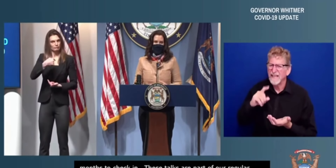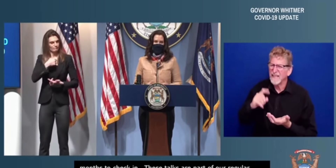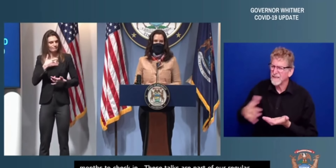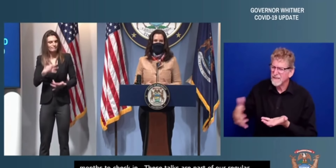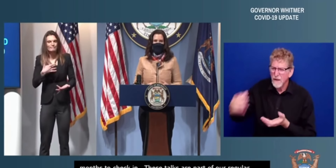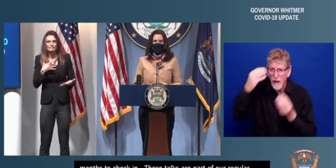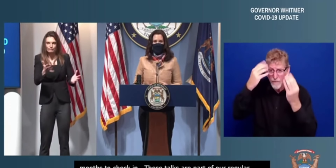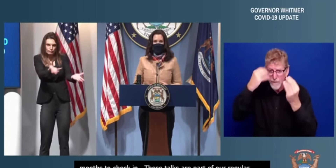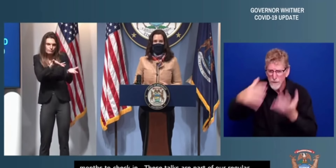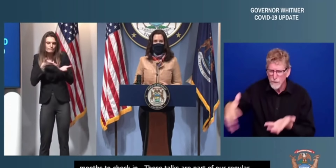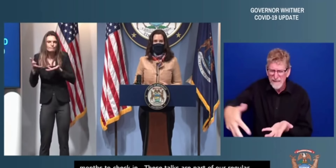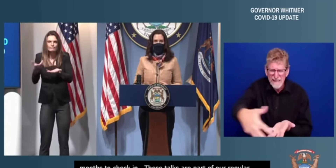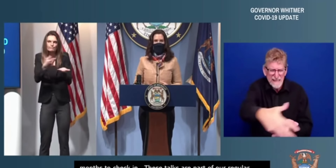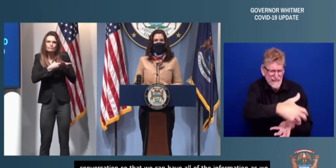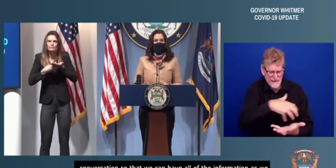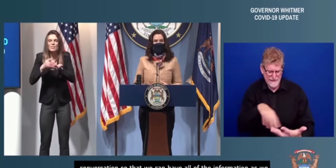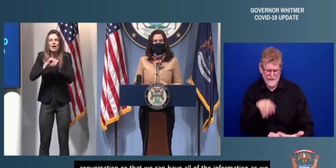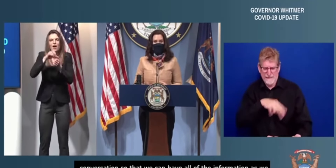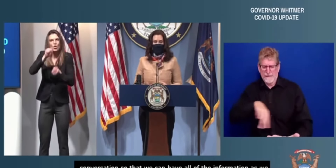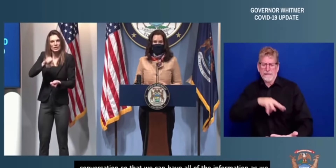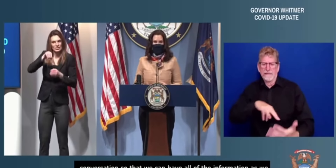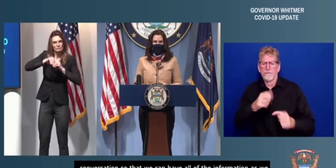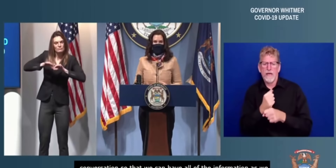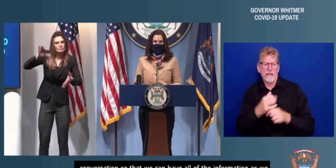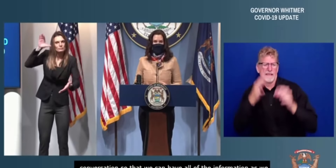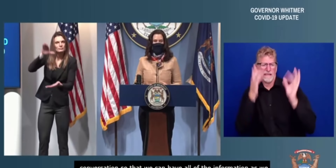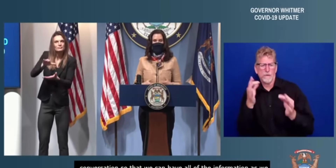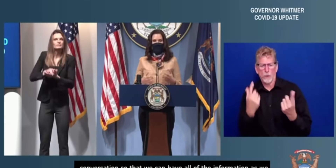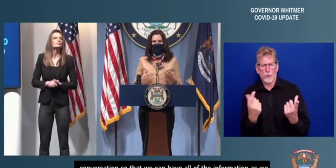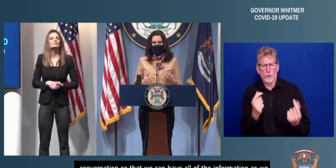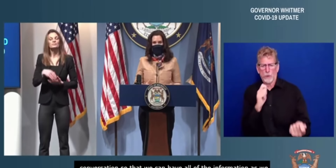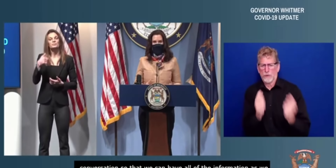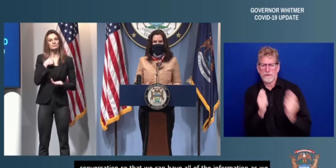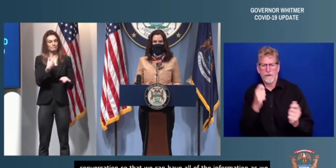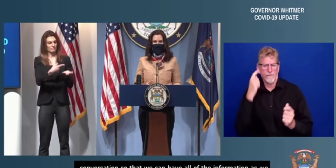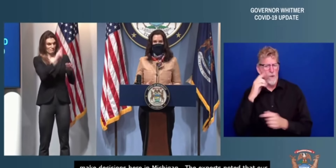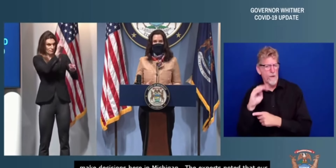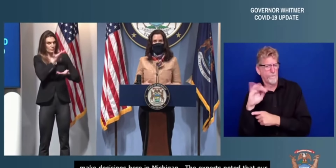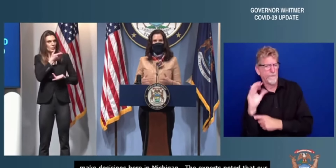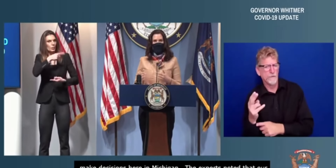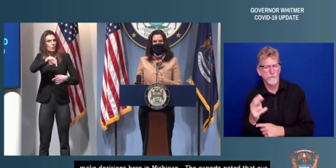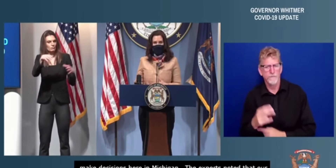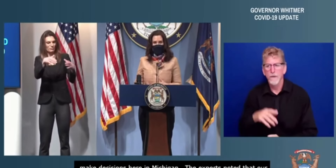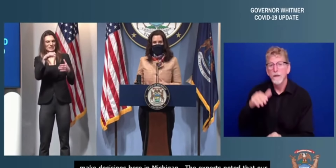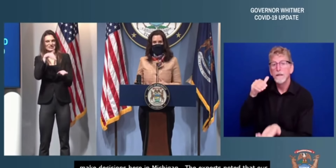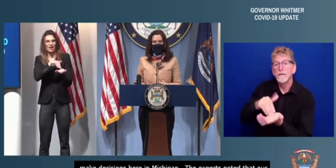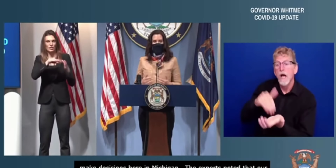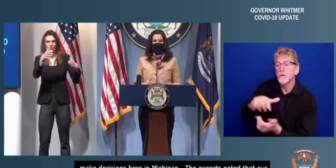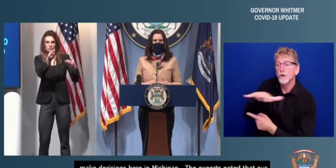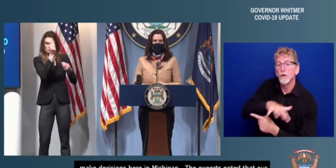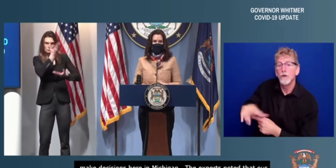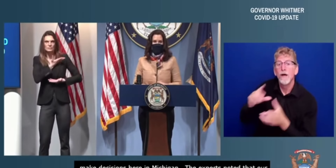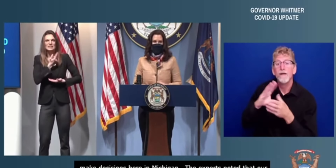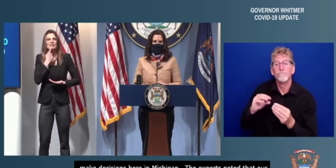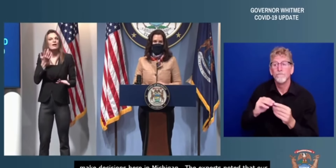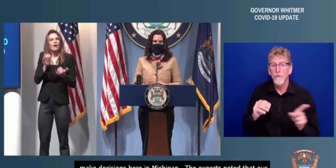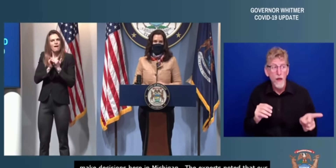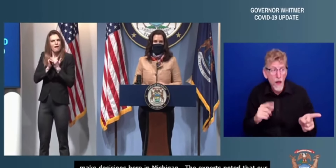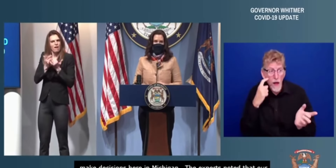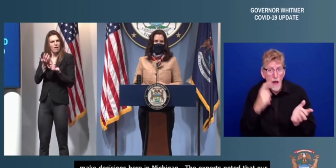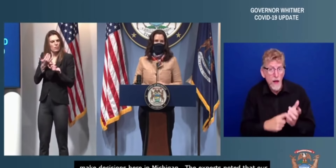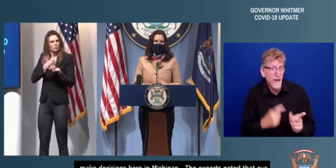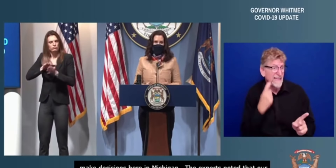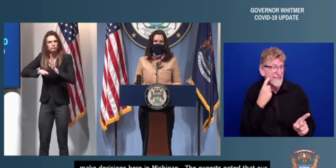Michigan. These experts noted that our recent rise in cases is a compliance, variance, and mobility